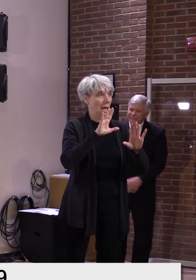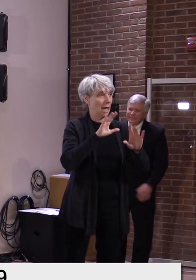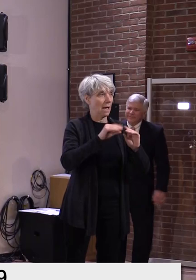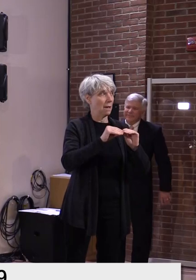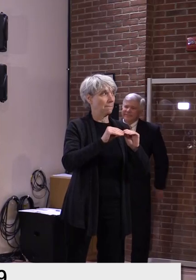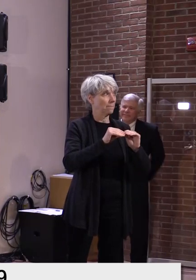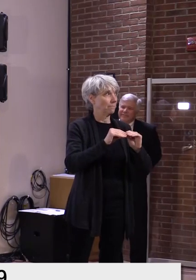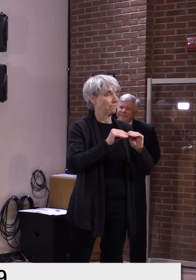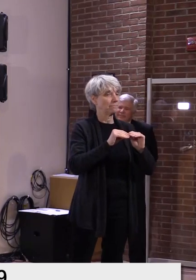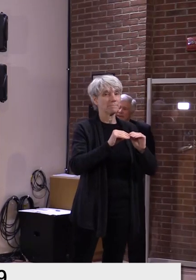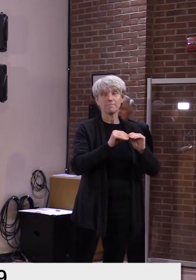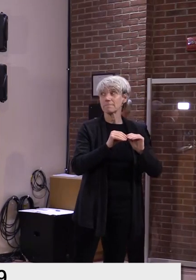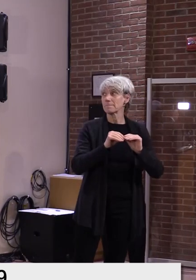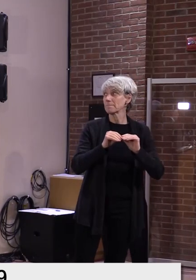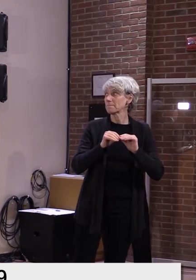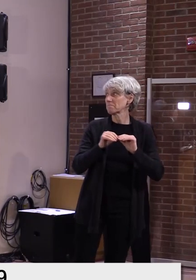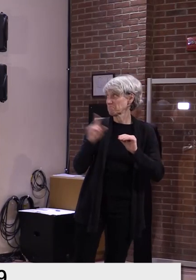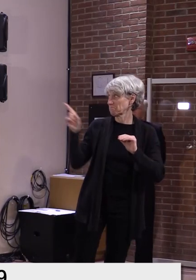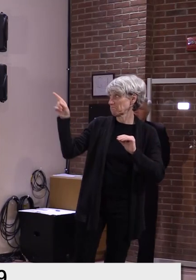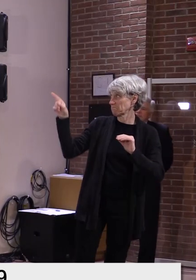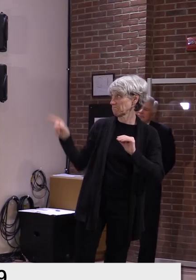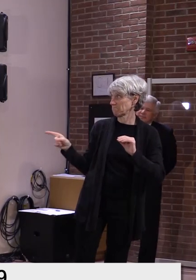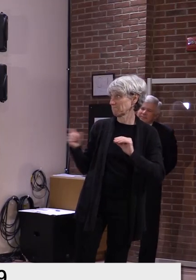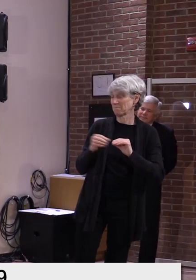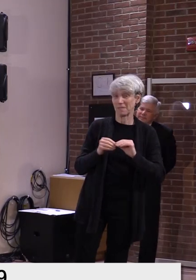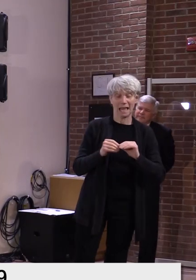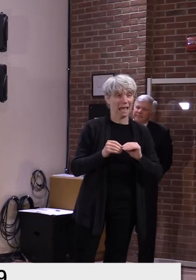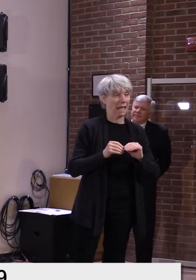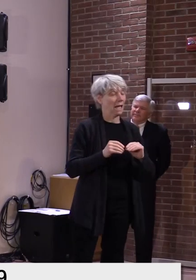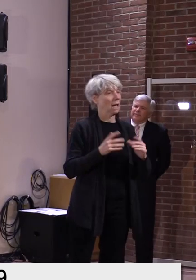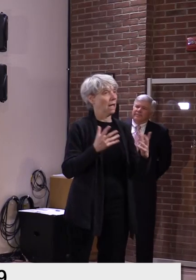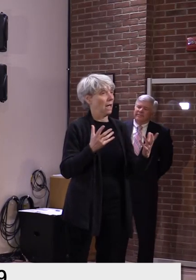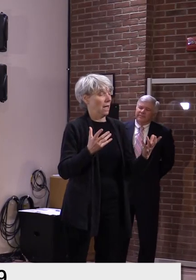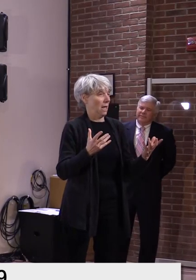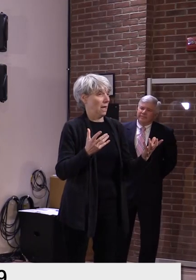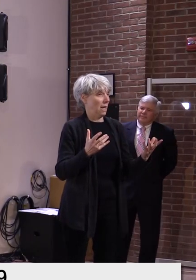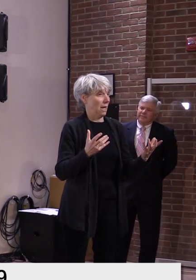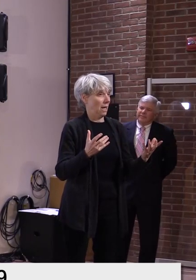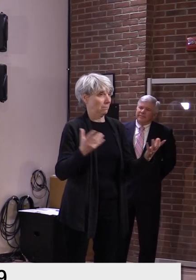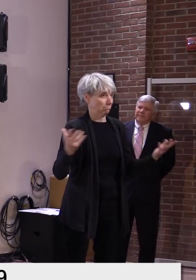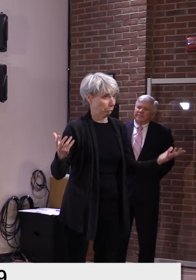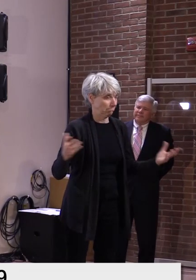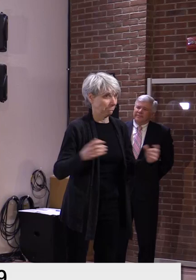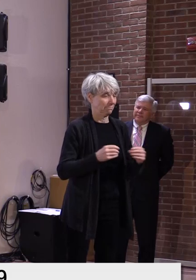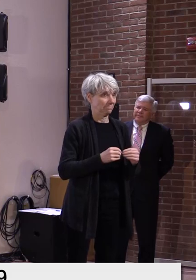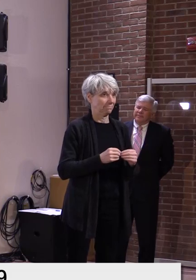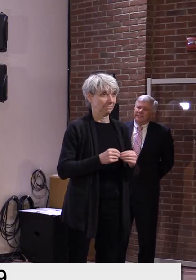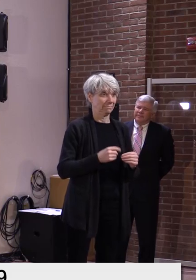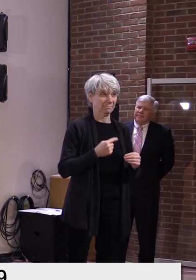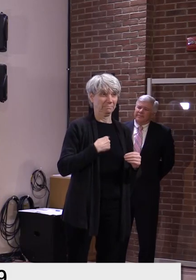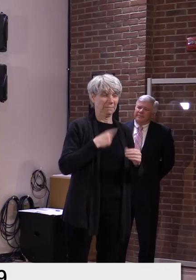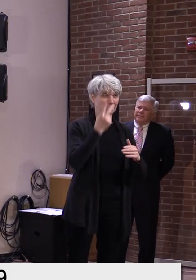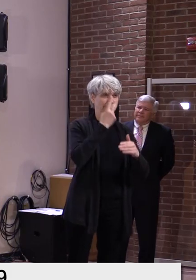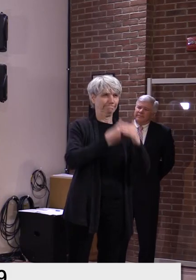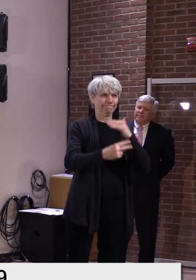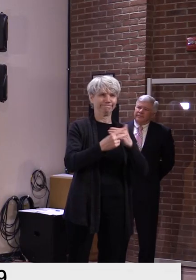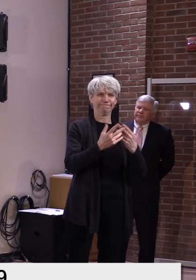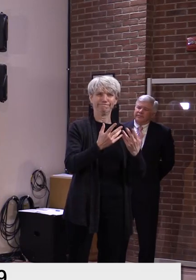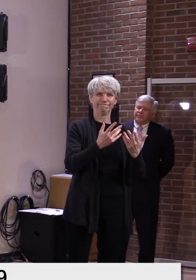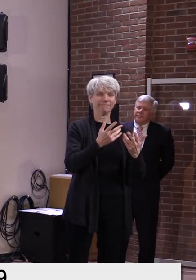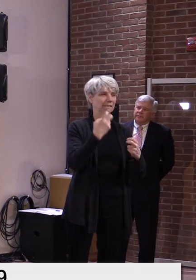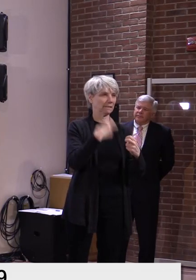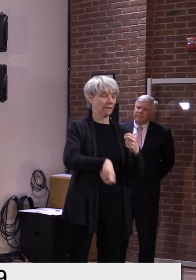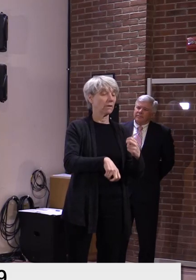any guesses as to when we might hit this. But if you take the number of